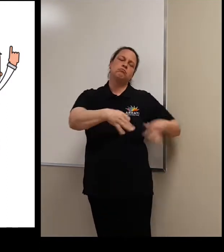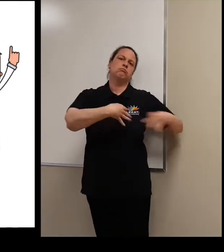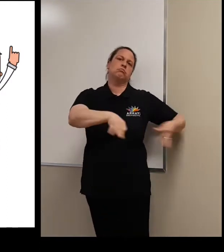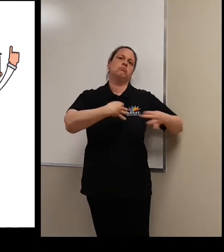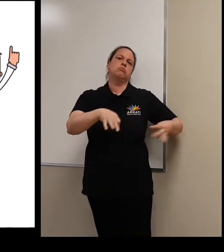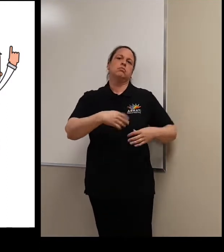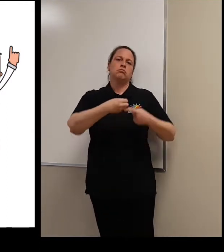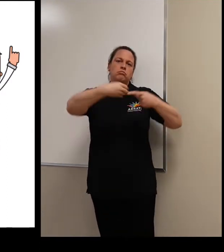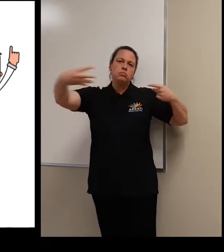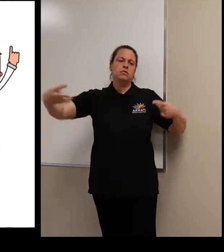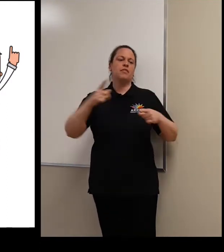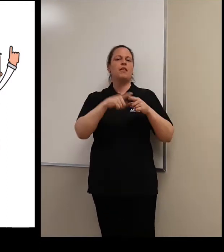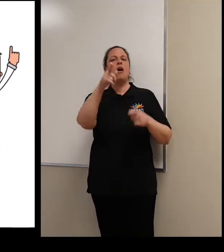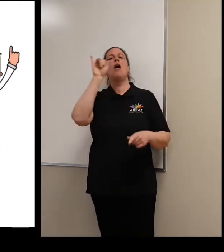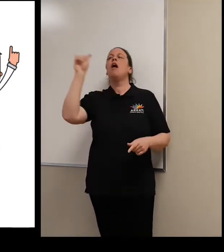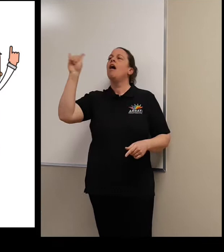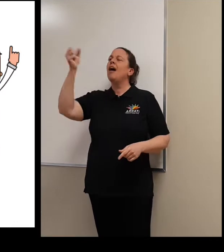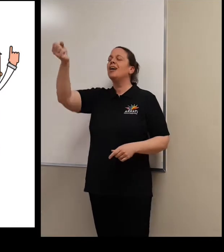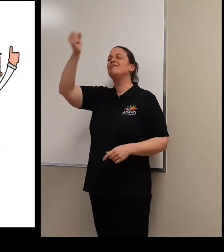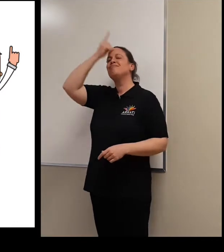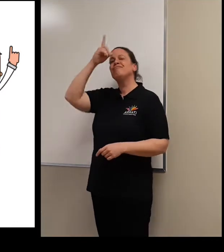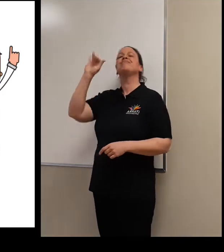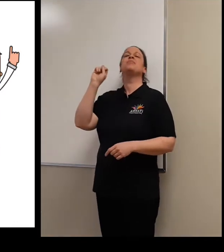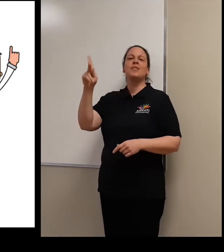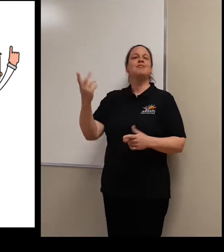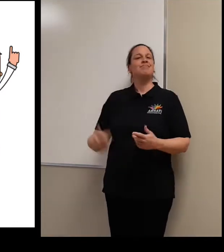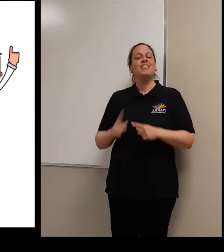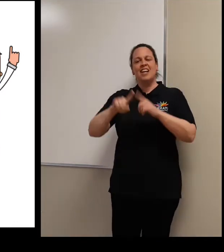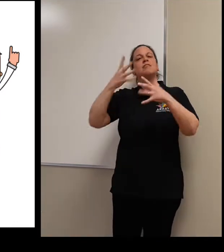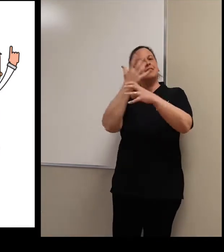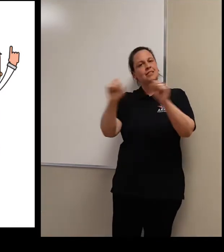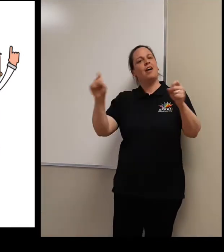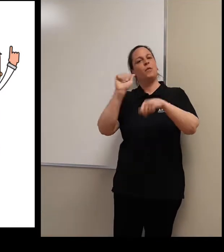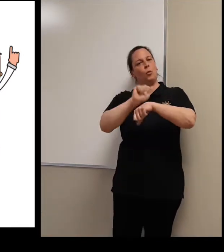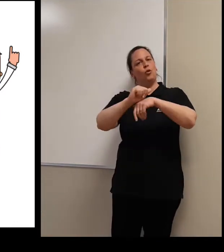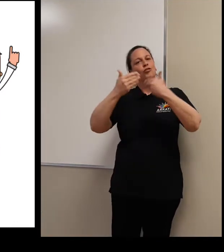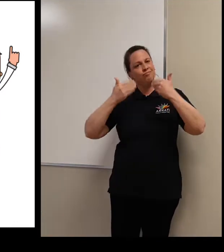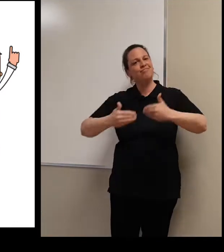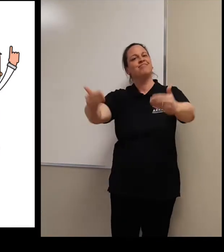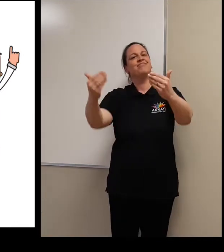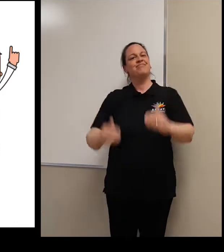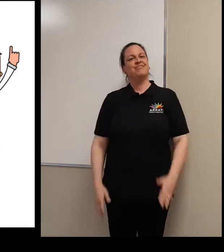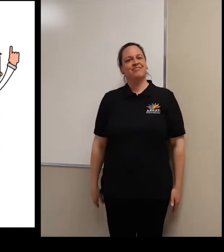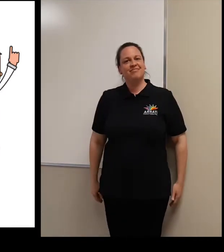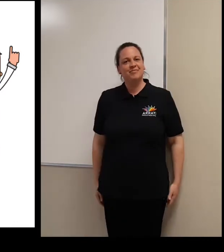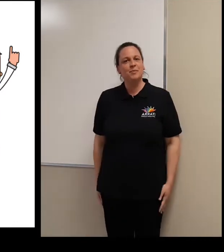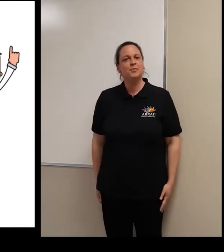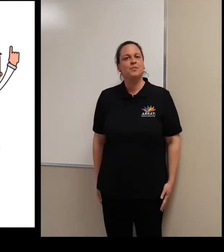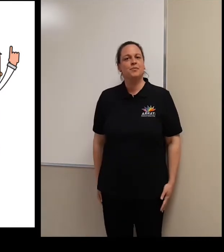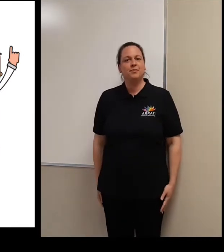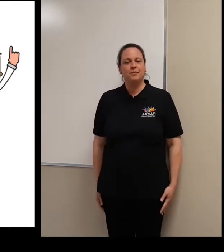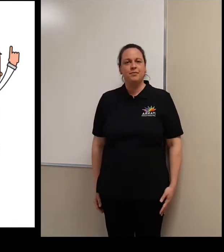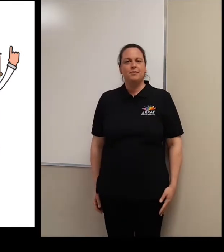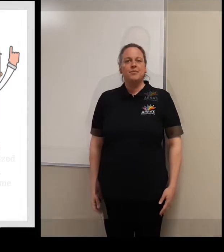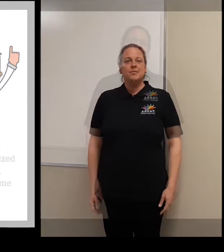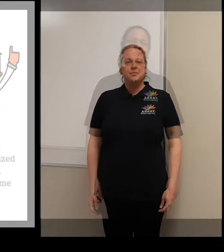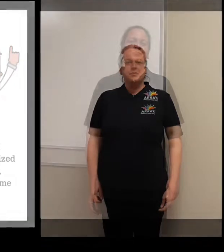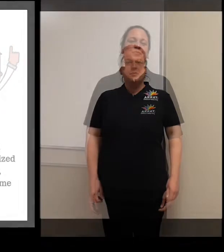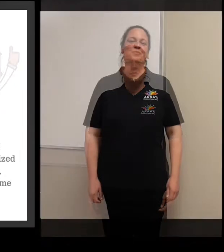someone can explain everything to you clearly so that you and everyone else can be safe at work.